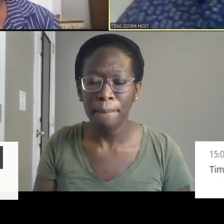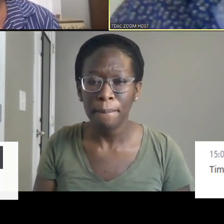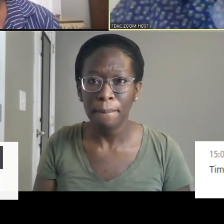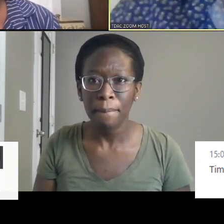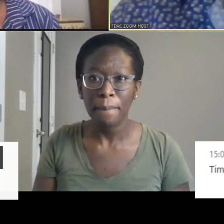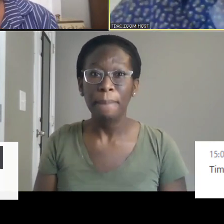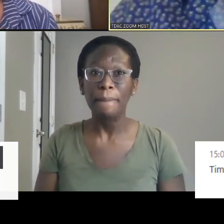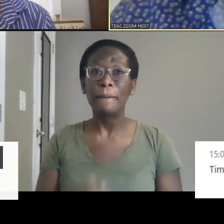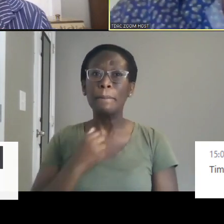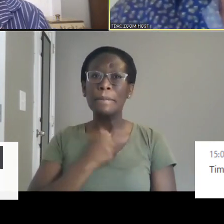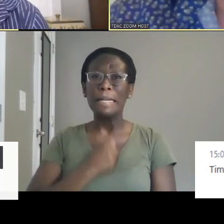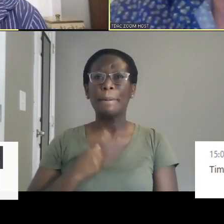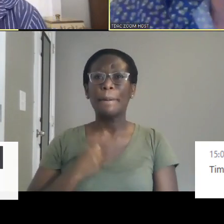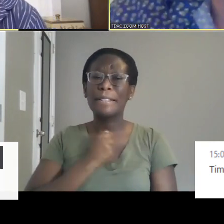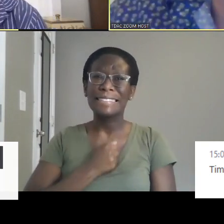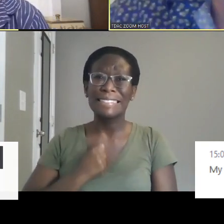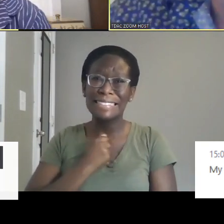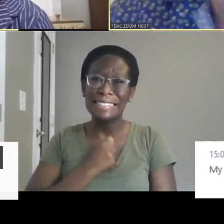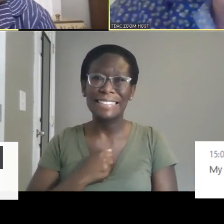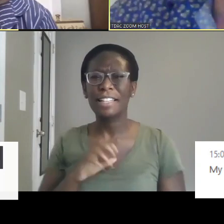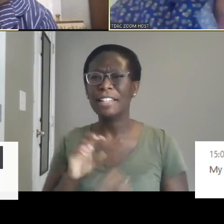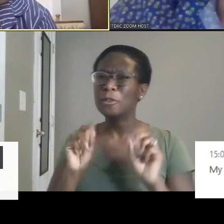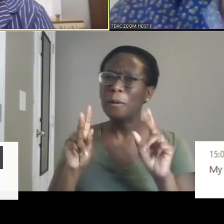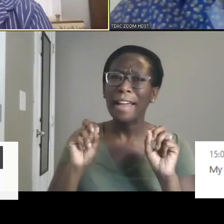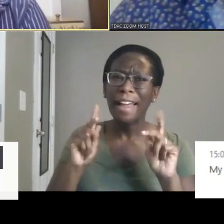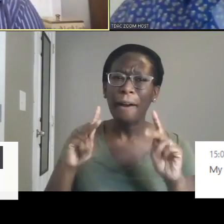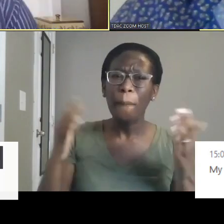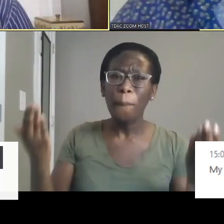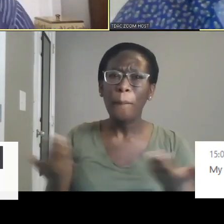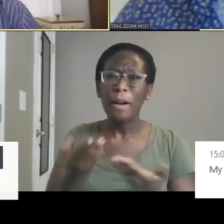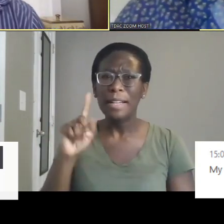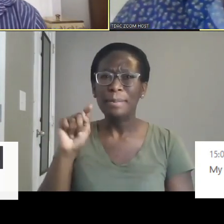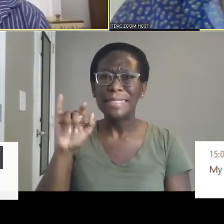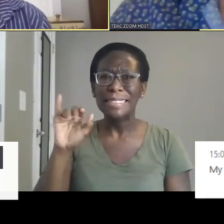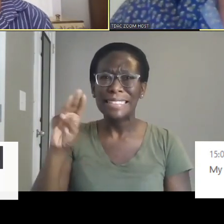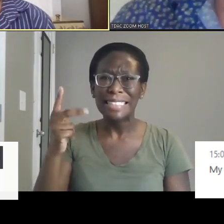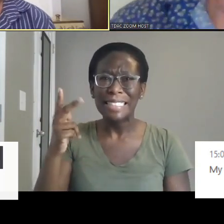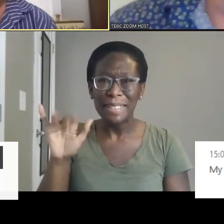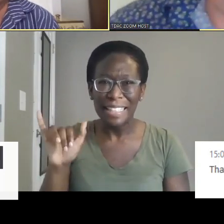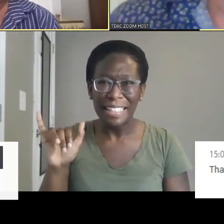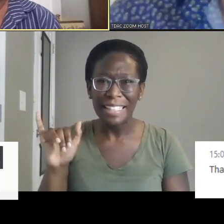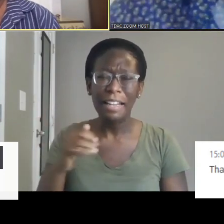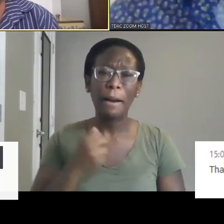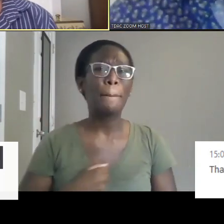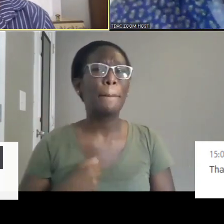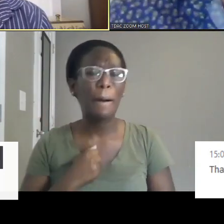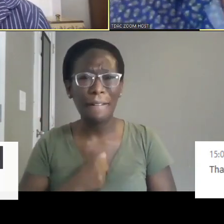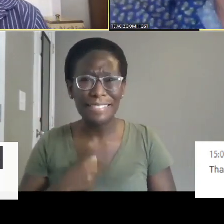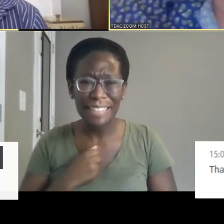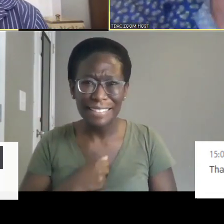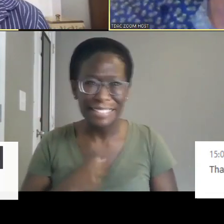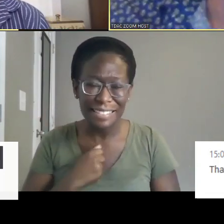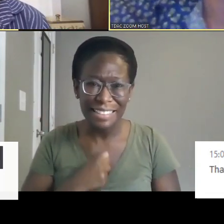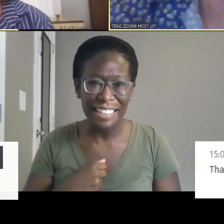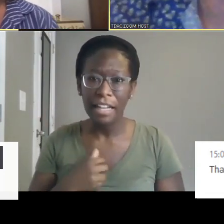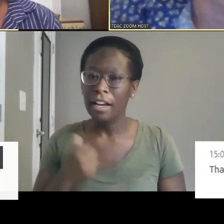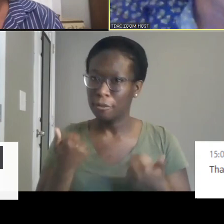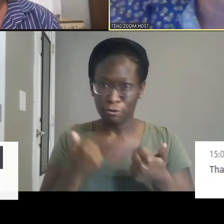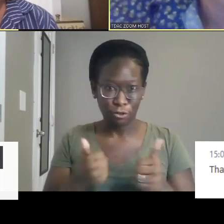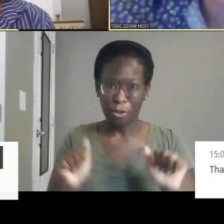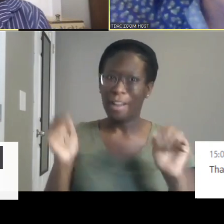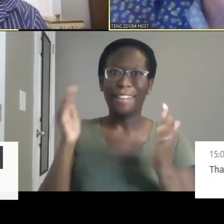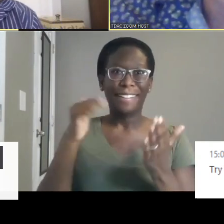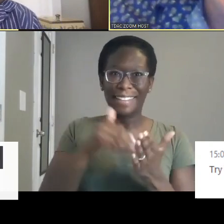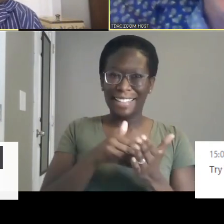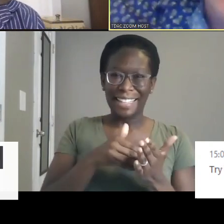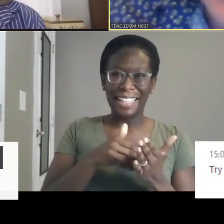My apologies. That's okay. Welcome, Timothy. I apologize. No problem. Okay, I'll try it again.